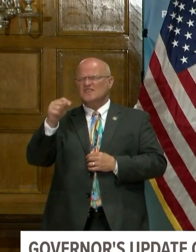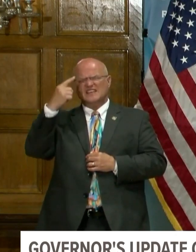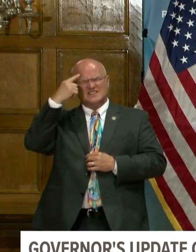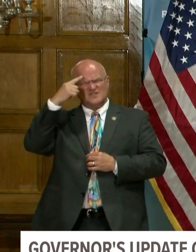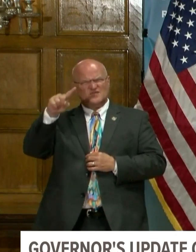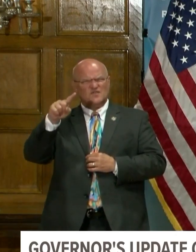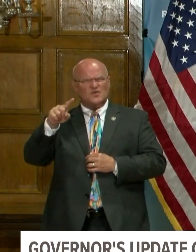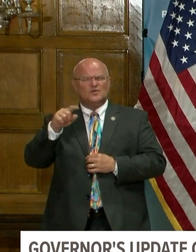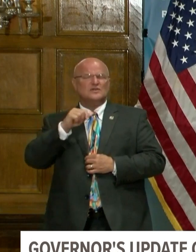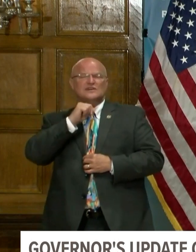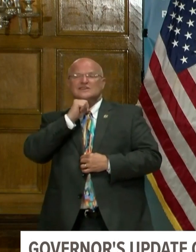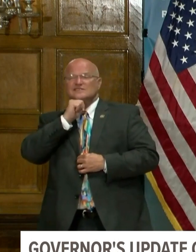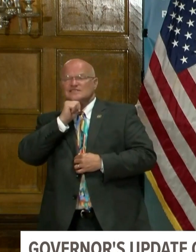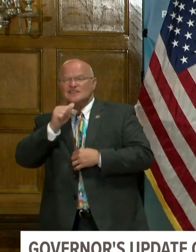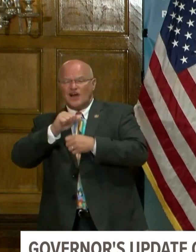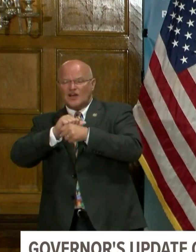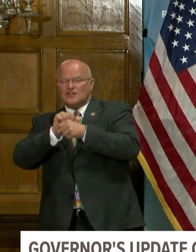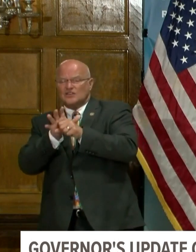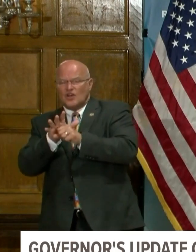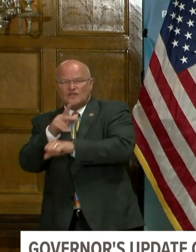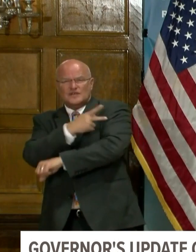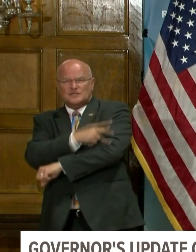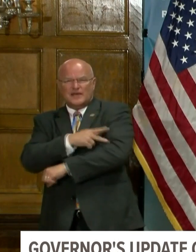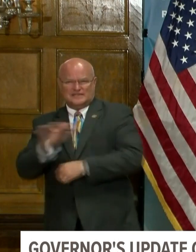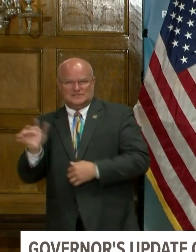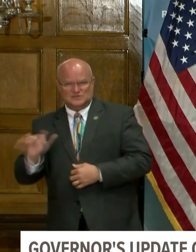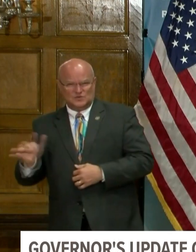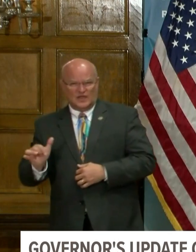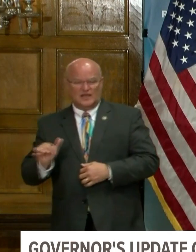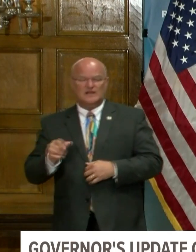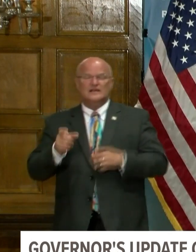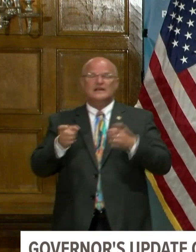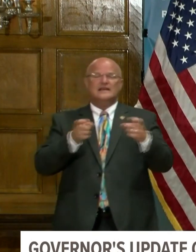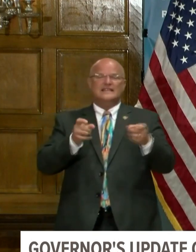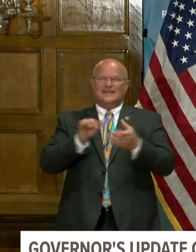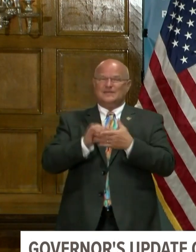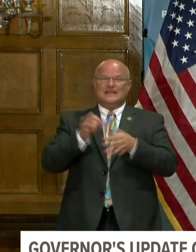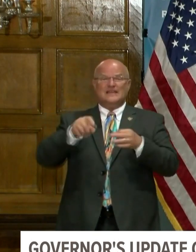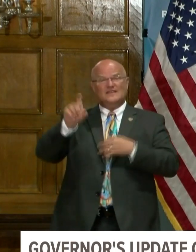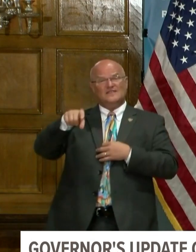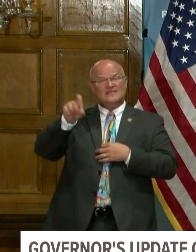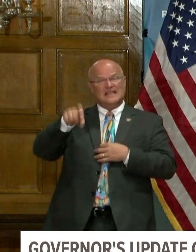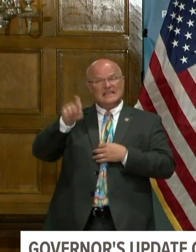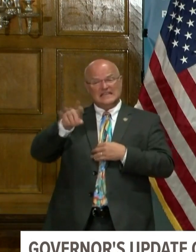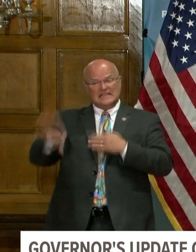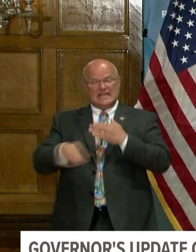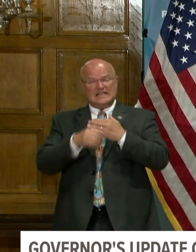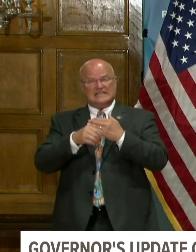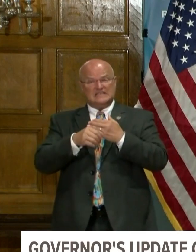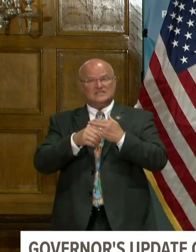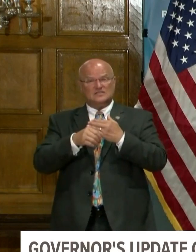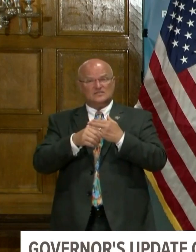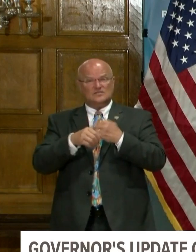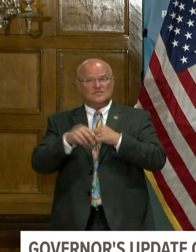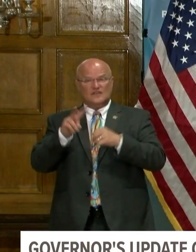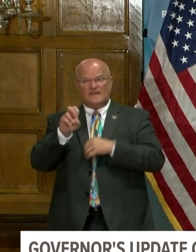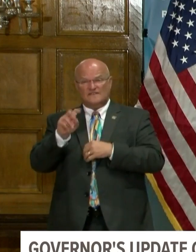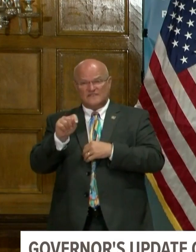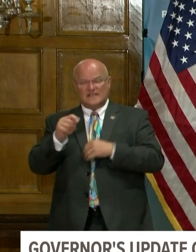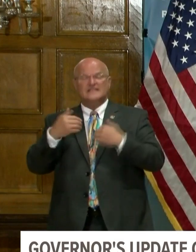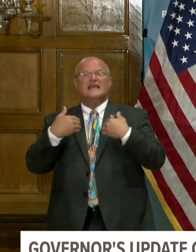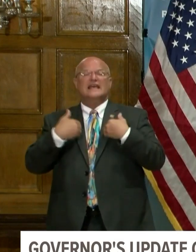for non-COVID patients as well, and so they manage that. If they need additional capacity, they have the